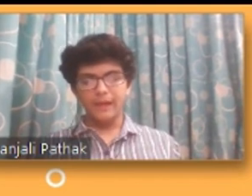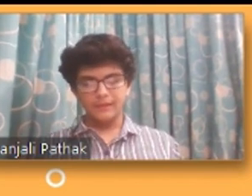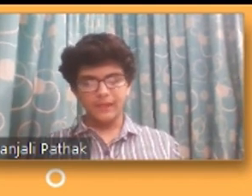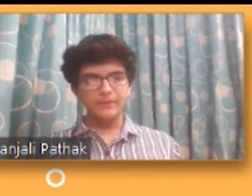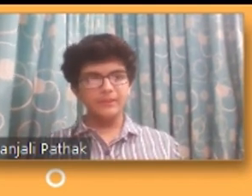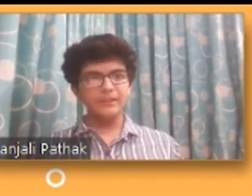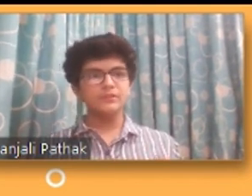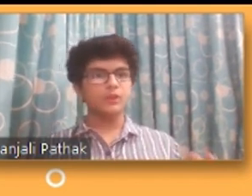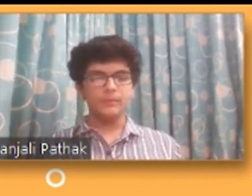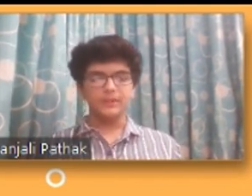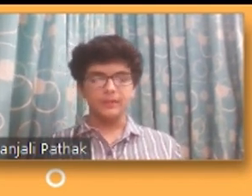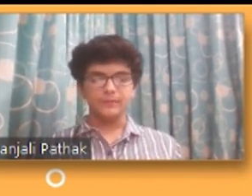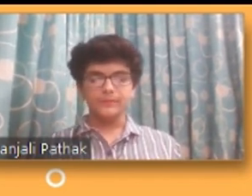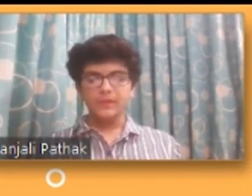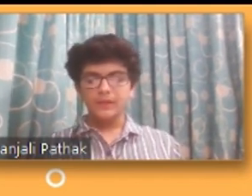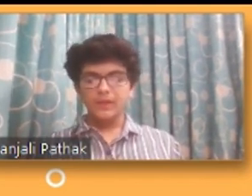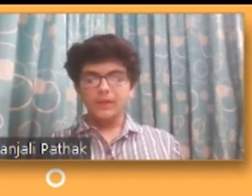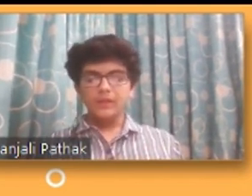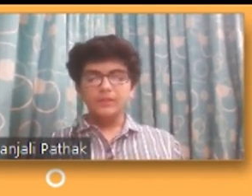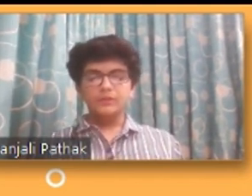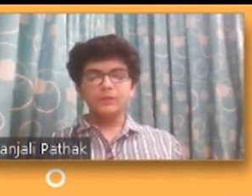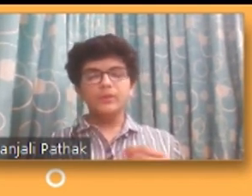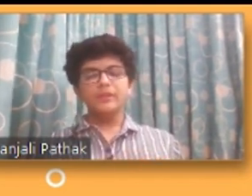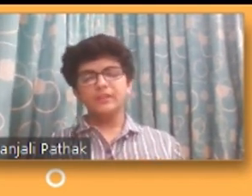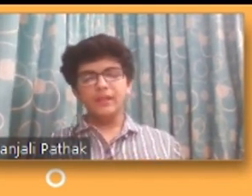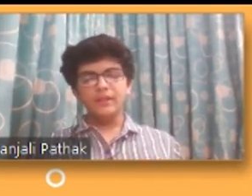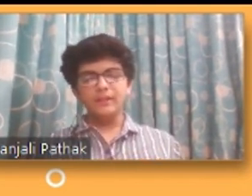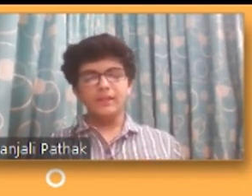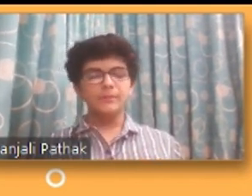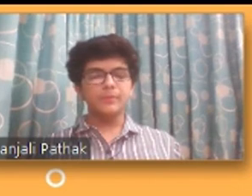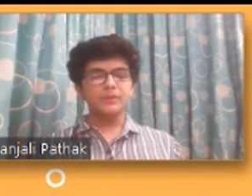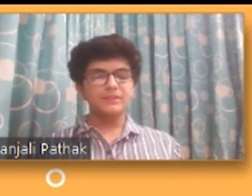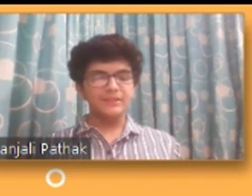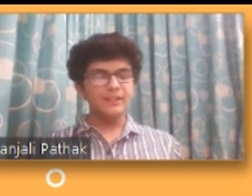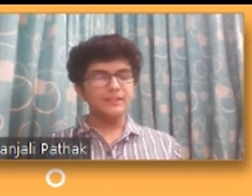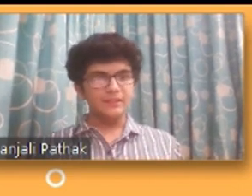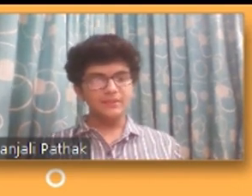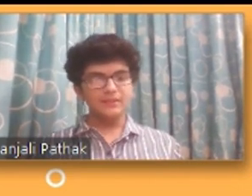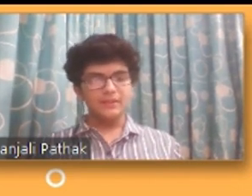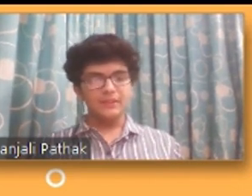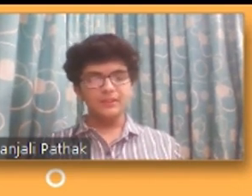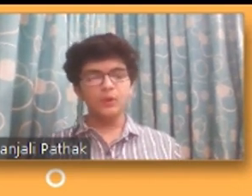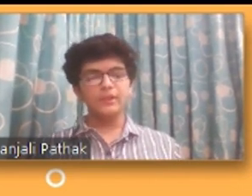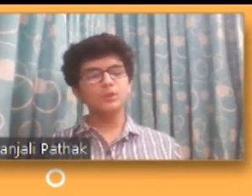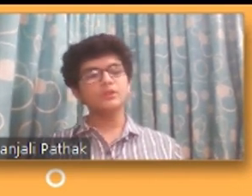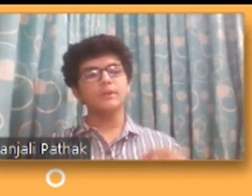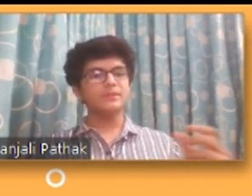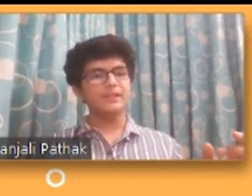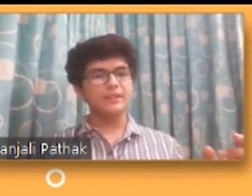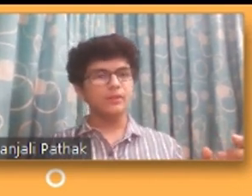library is the object. So, you understand that the person saying this is going to something or